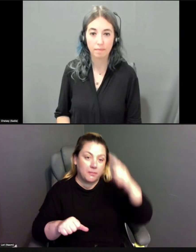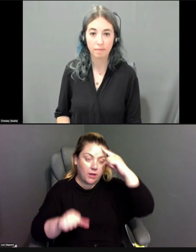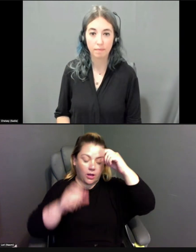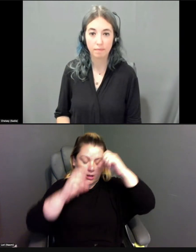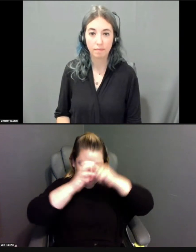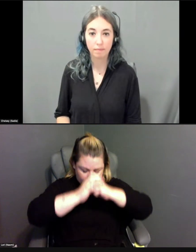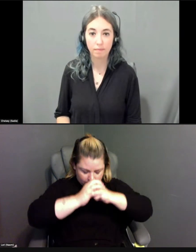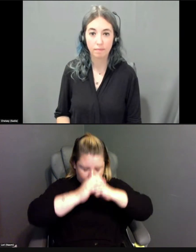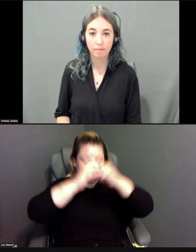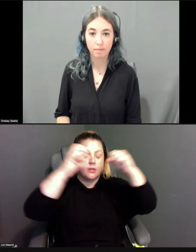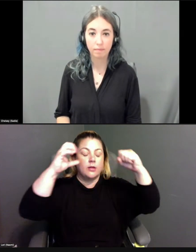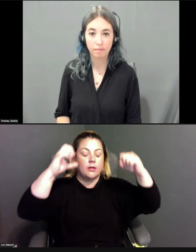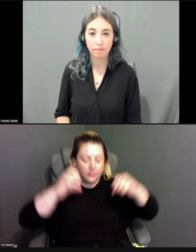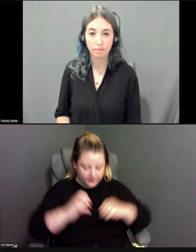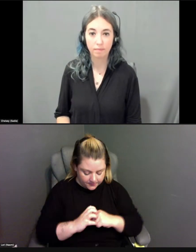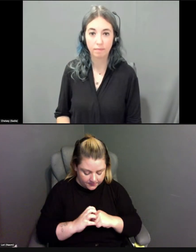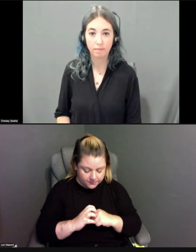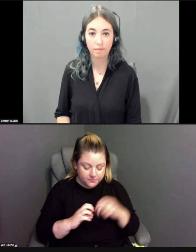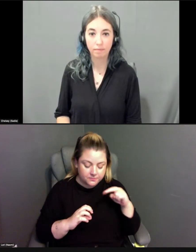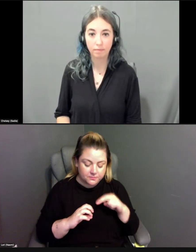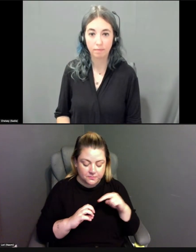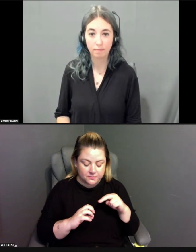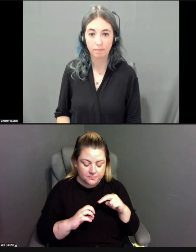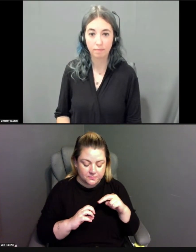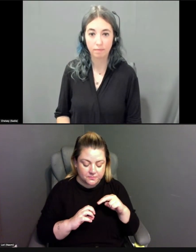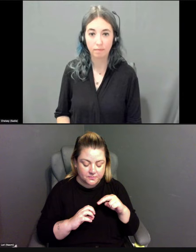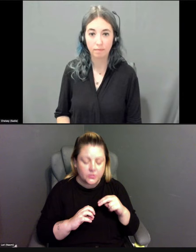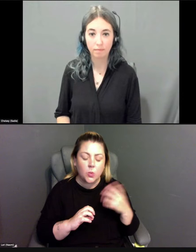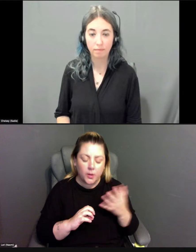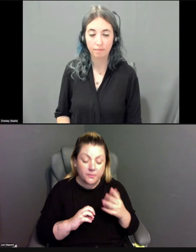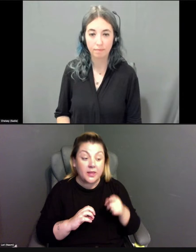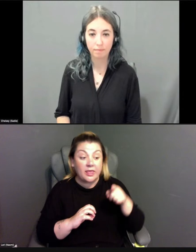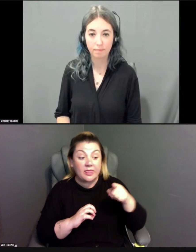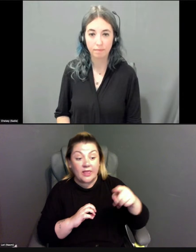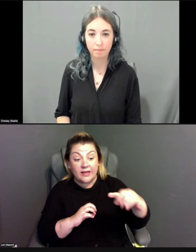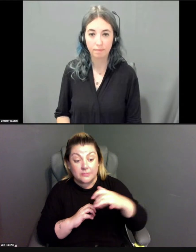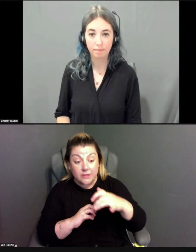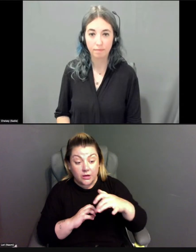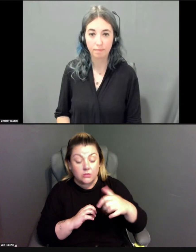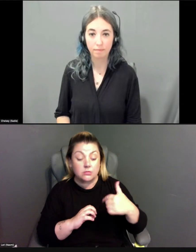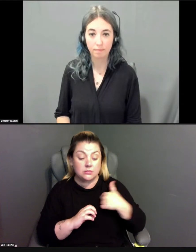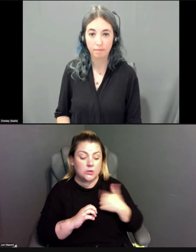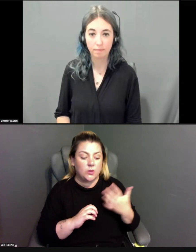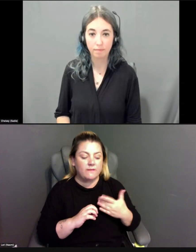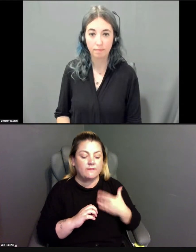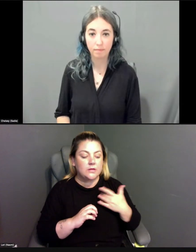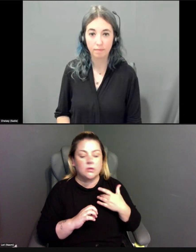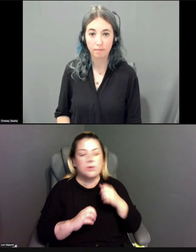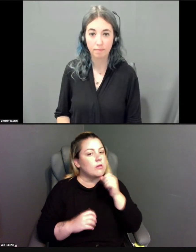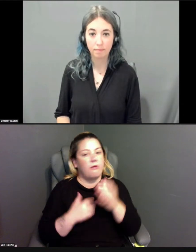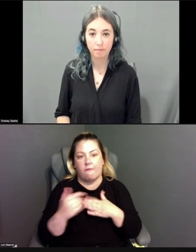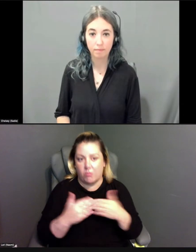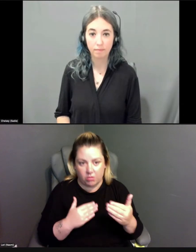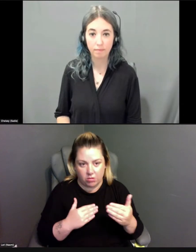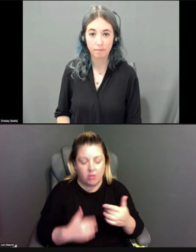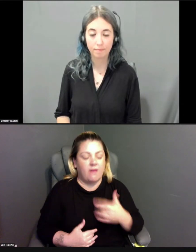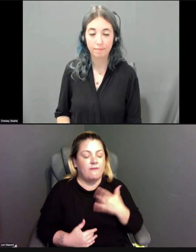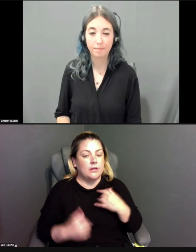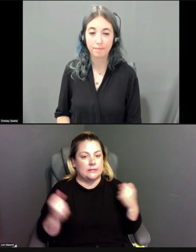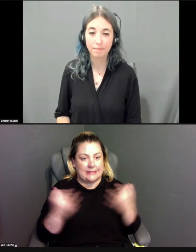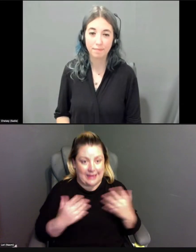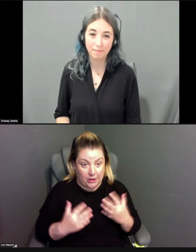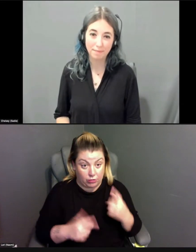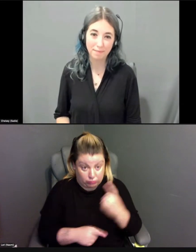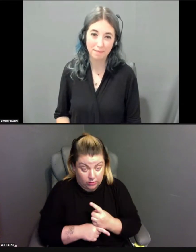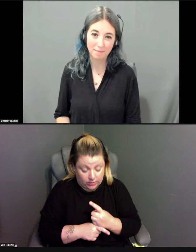okay, this spider makes me feel very uncomfortable. I am scared and uncomfortable about this